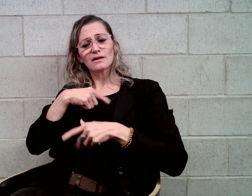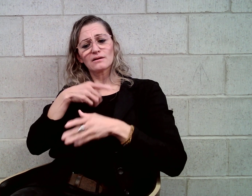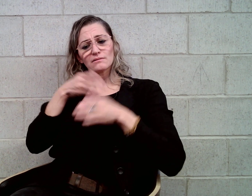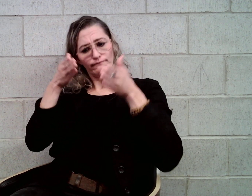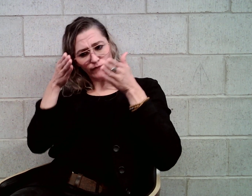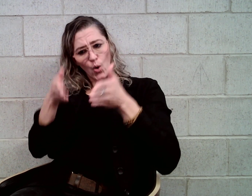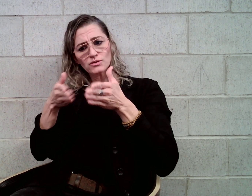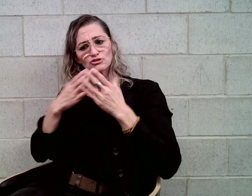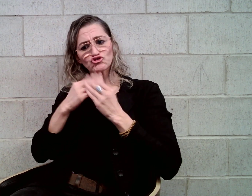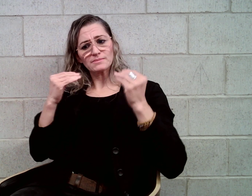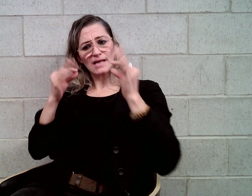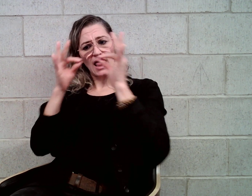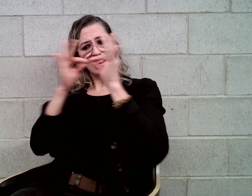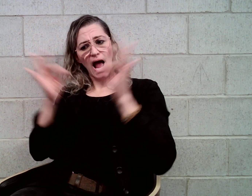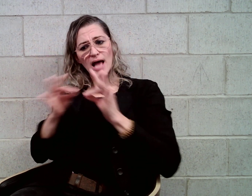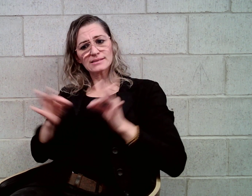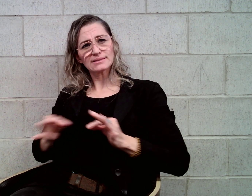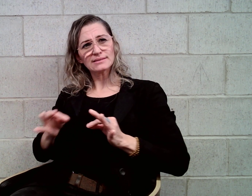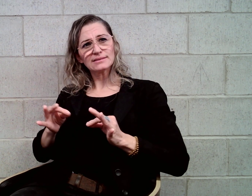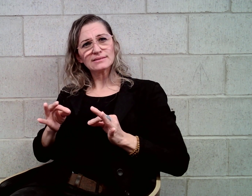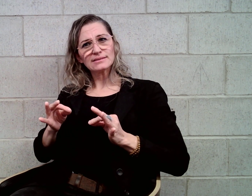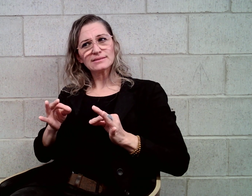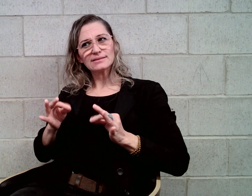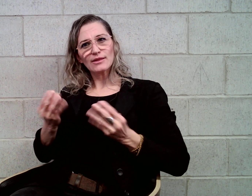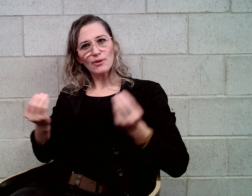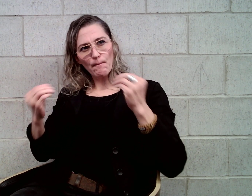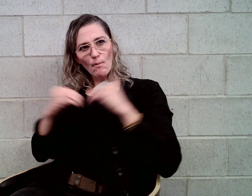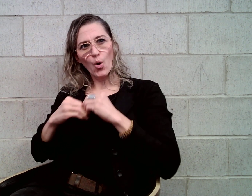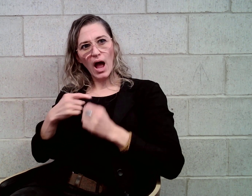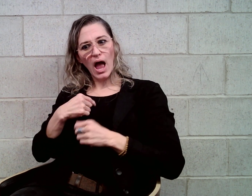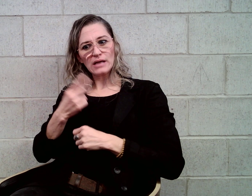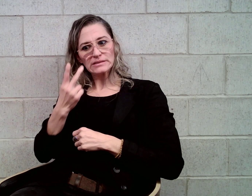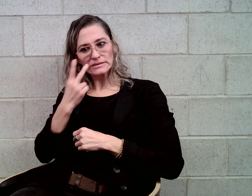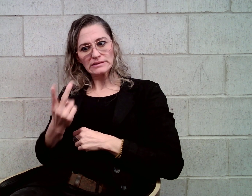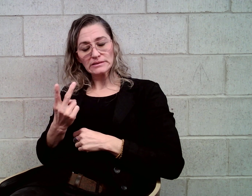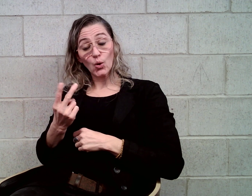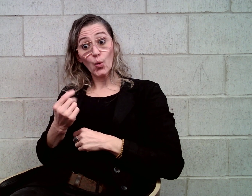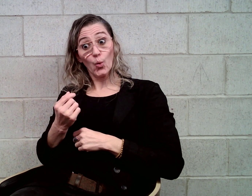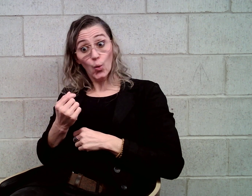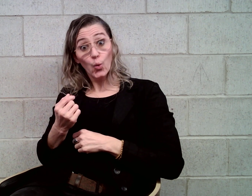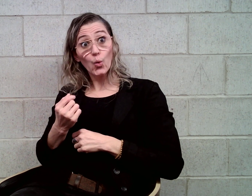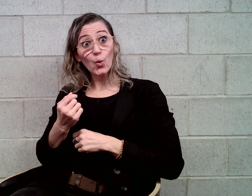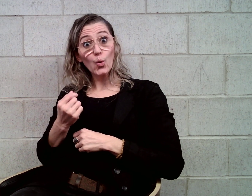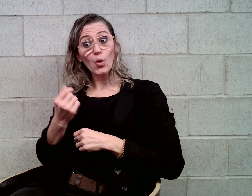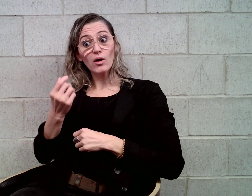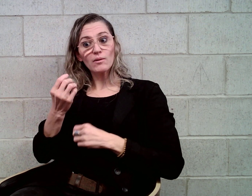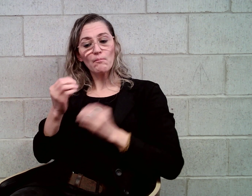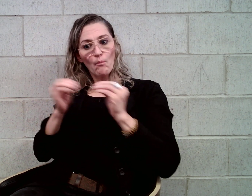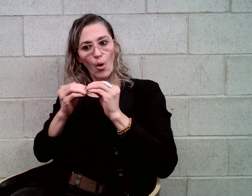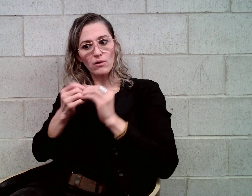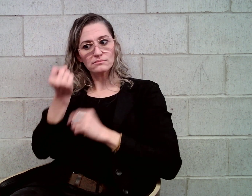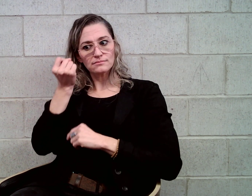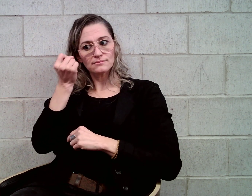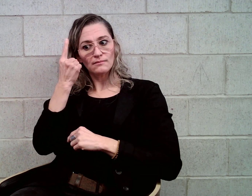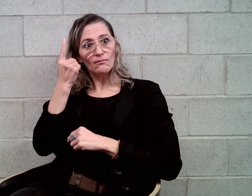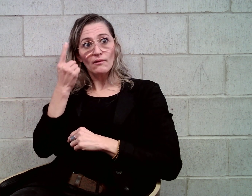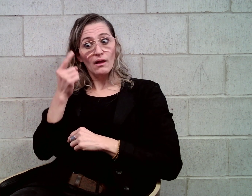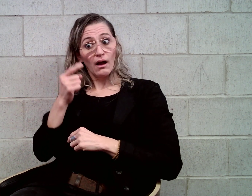more time that we look at that Shakespearean text, the more I realize what is there, the